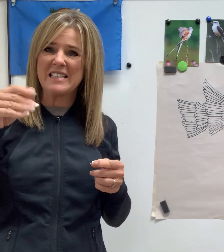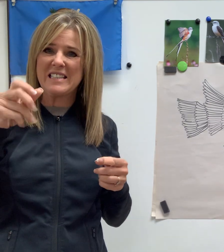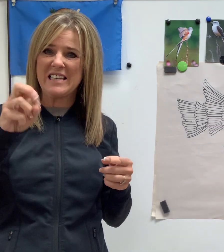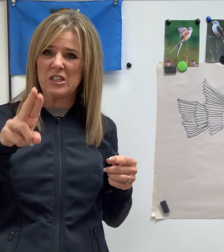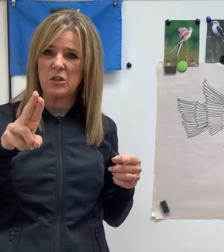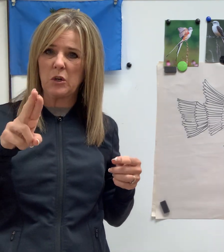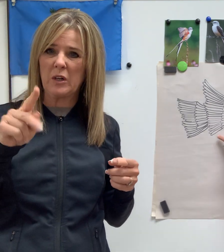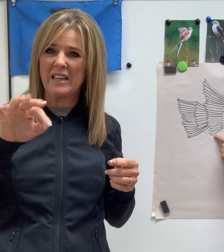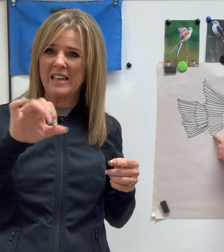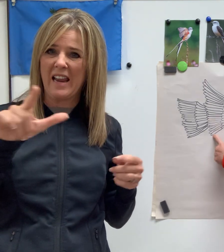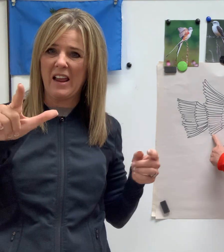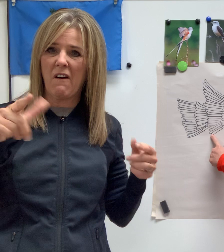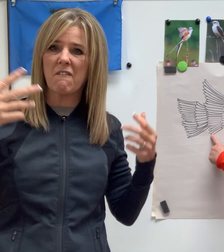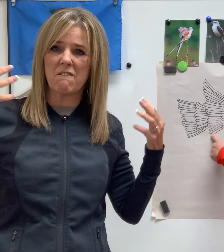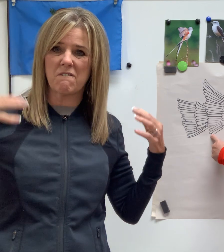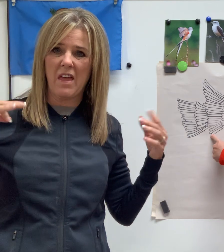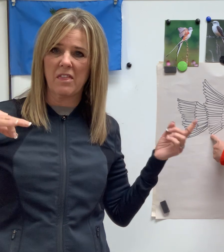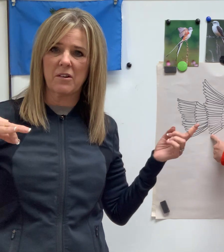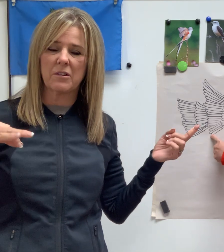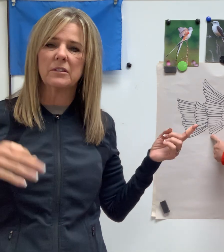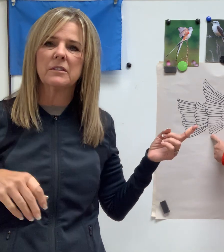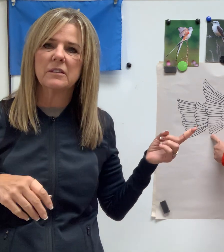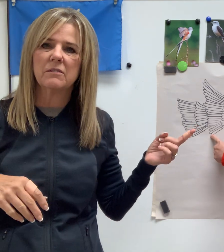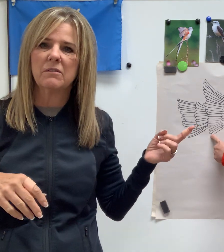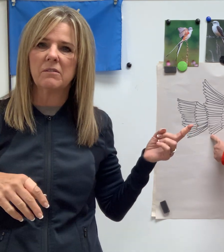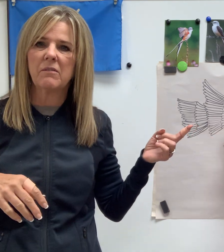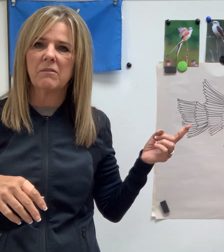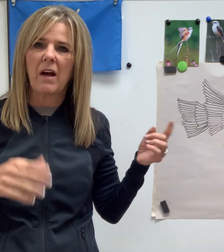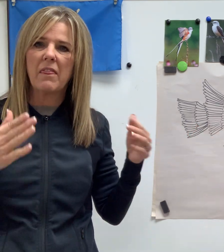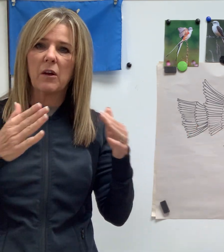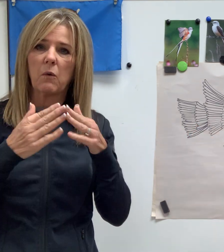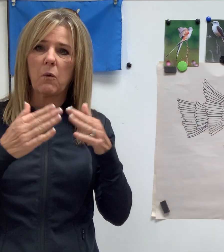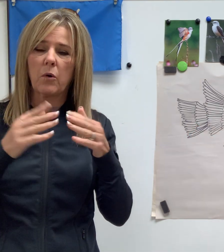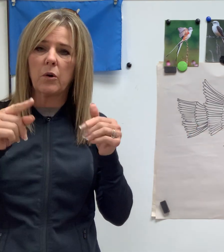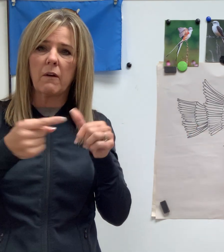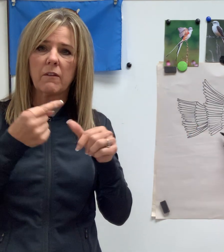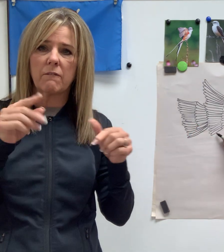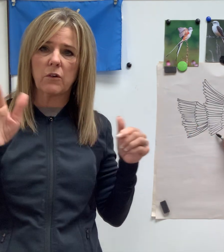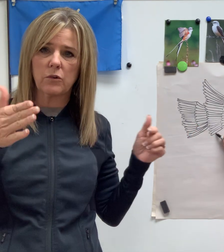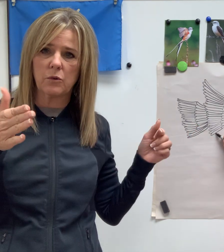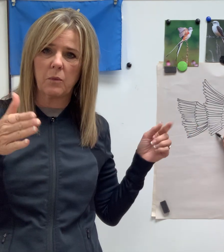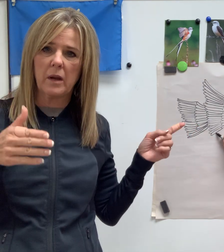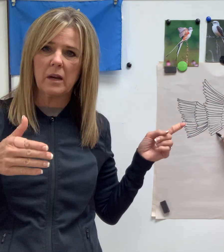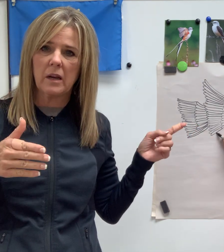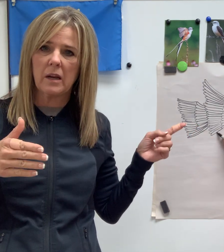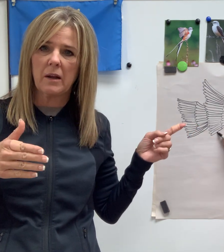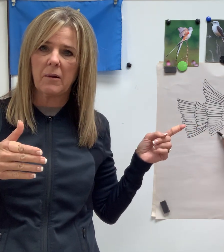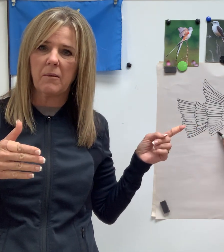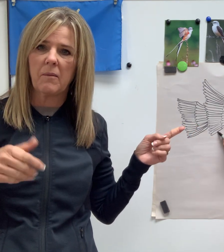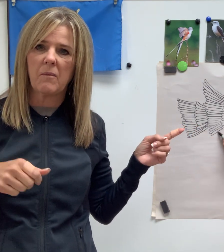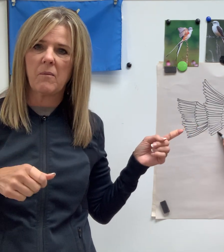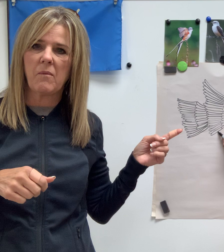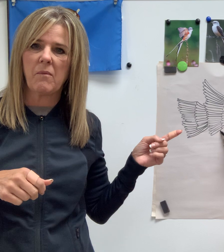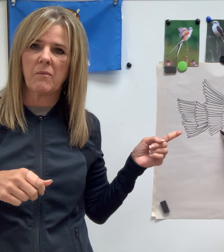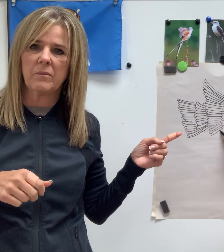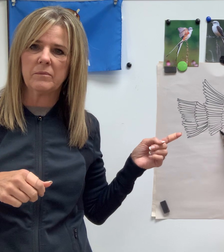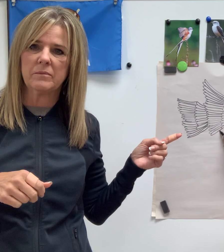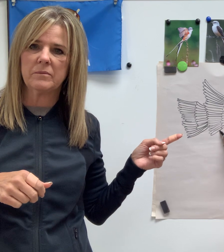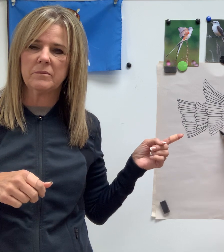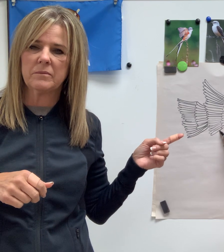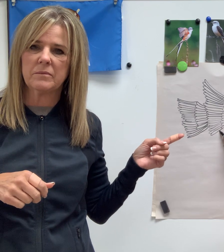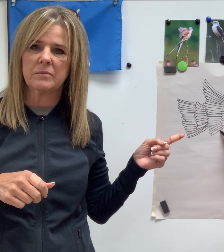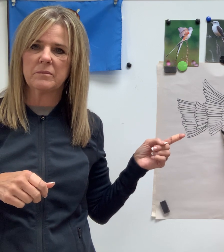at the corner of this first wing, find the corner of that very first wing that we drew, and I'm gonna come over just a little bit, and I'm